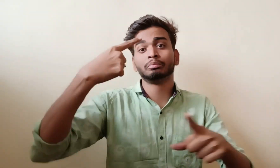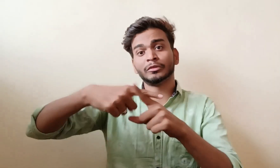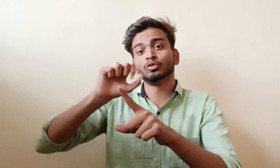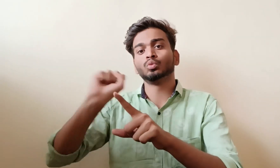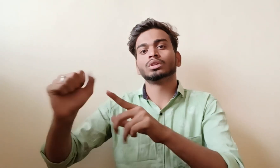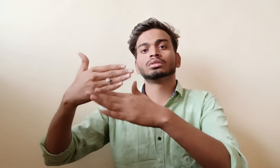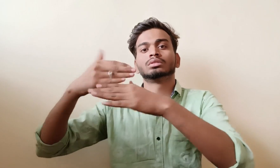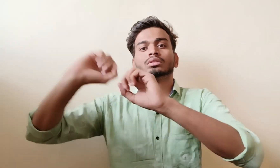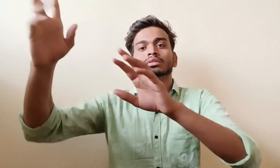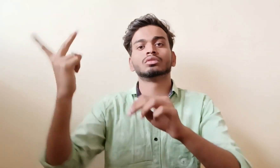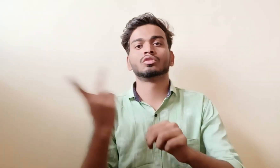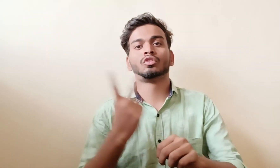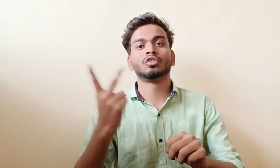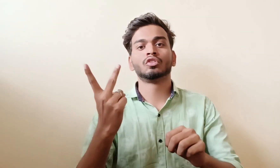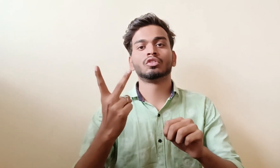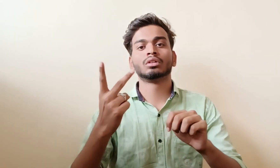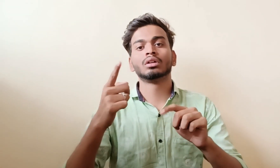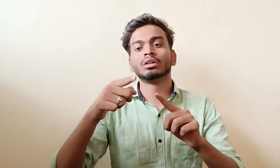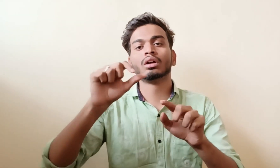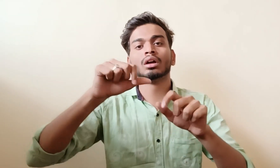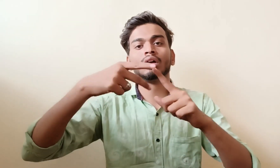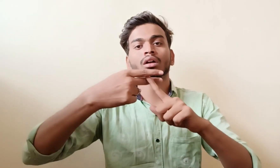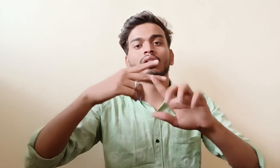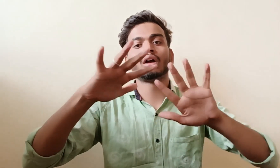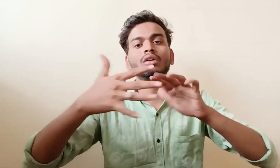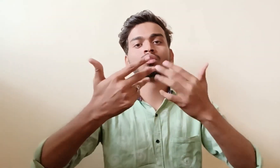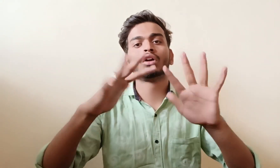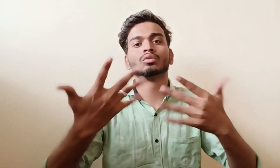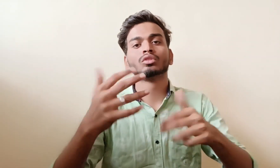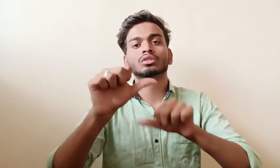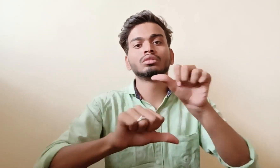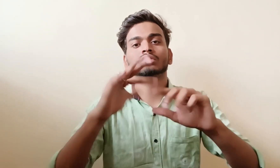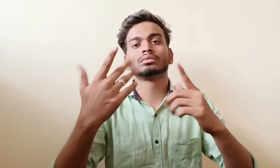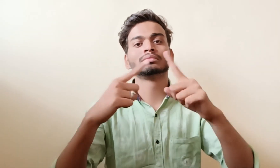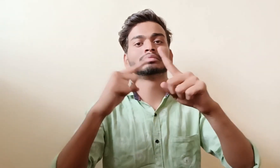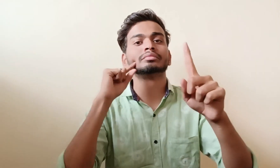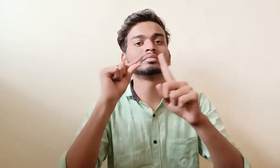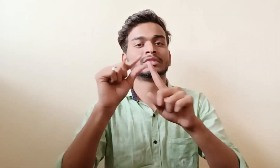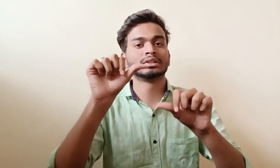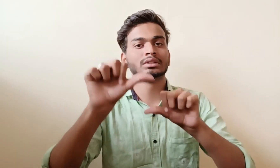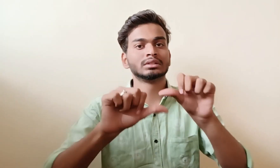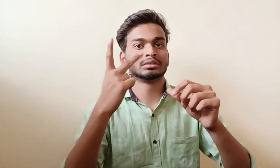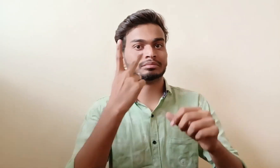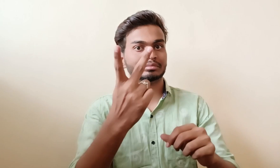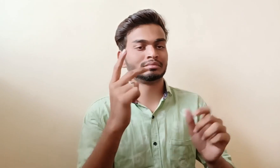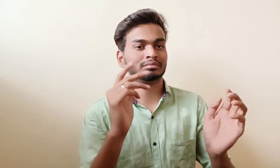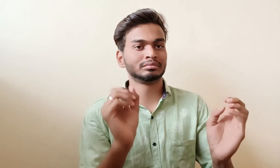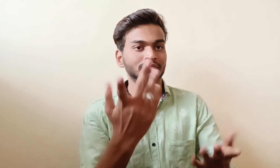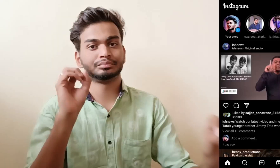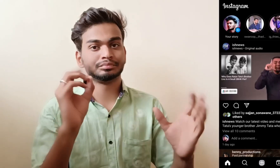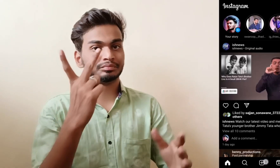your friend share post and you see video